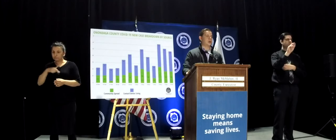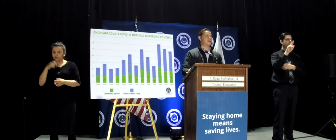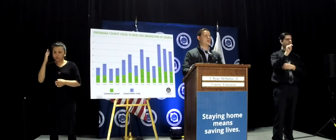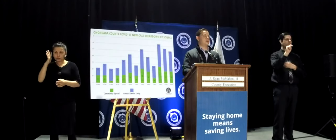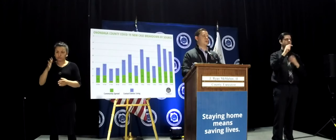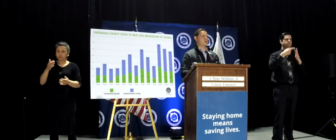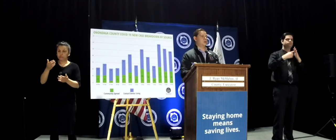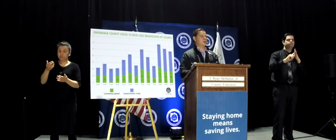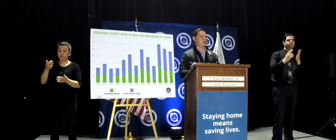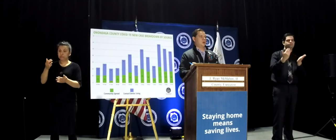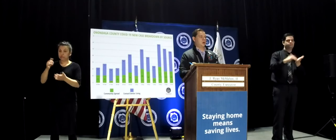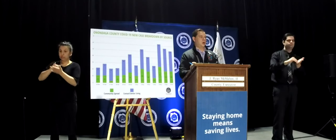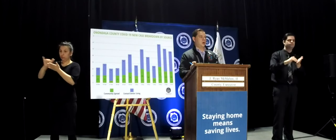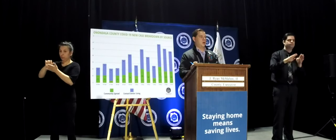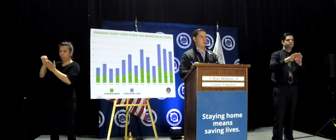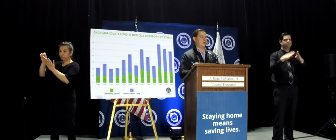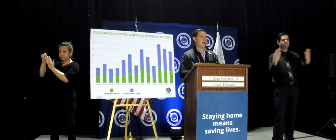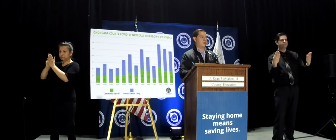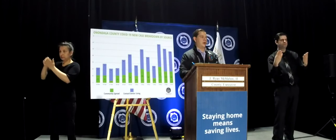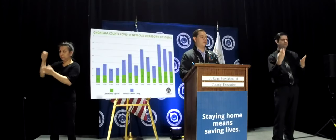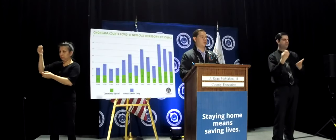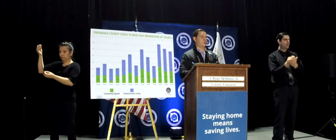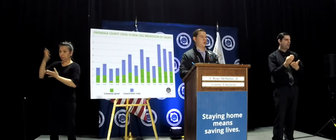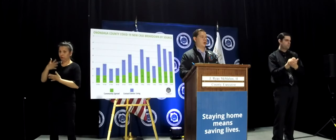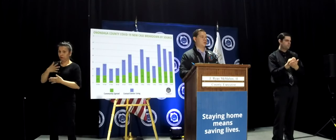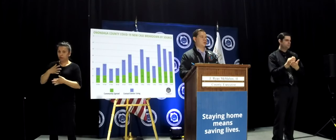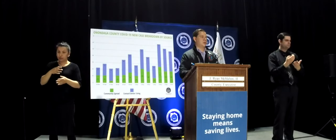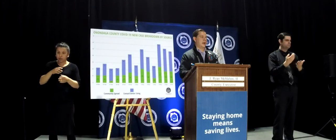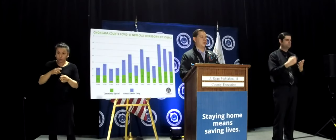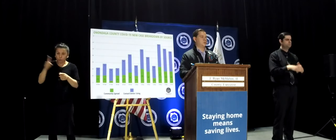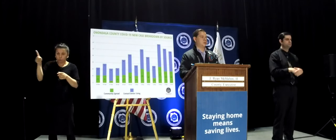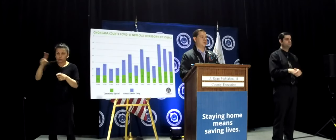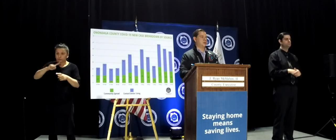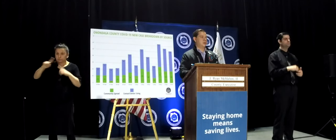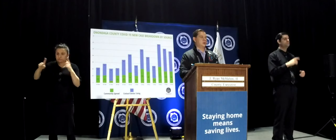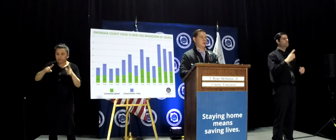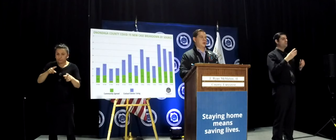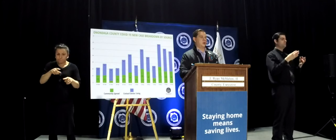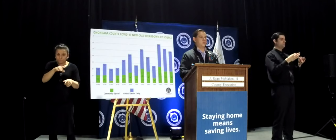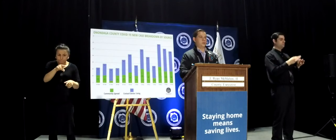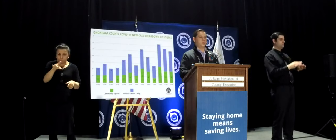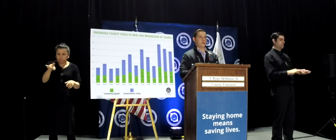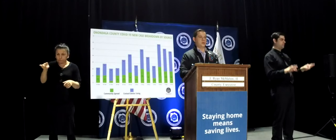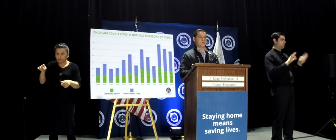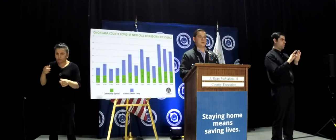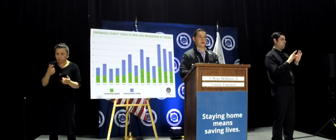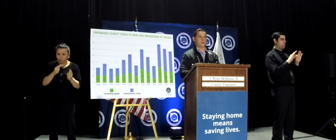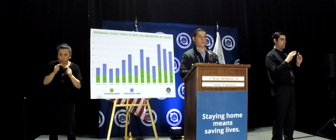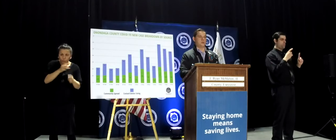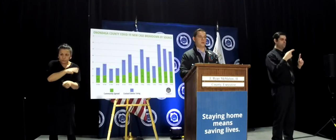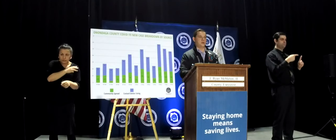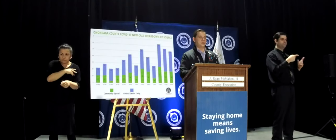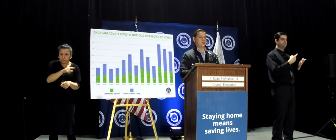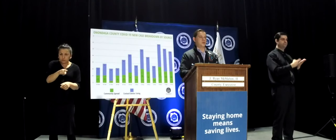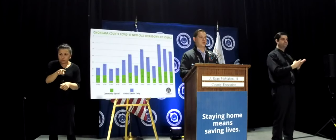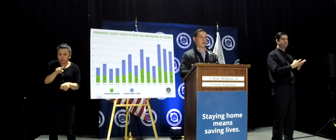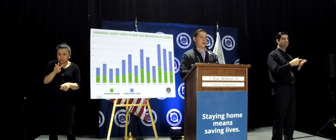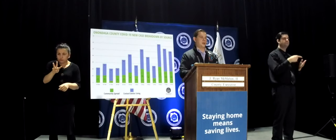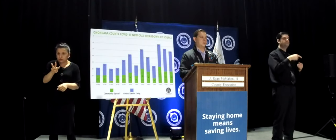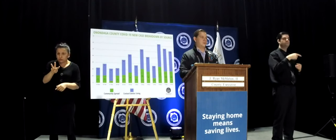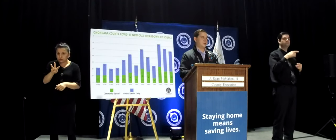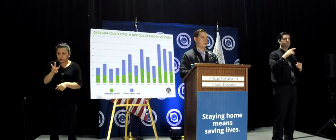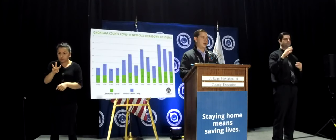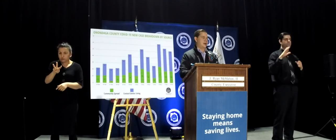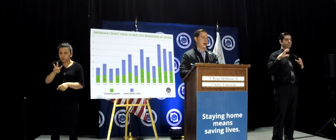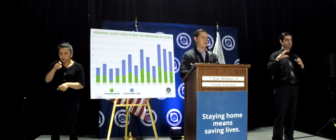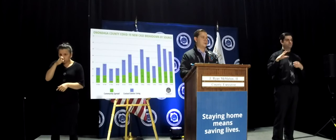is tracers. We now have 300 county employees that will be